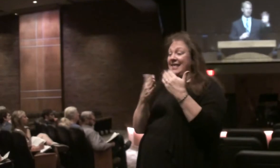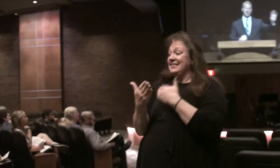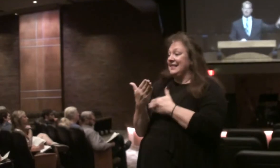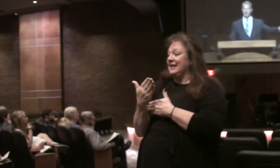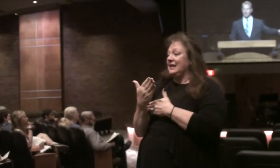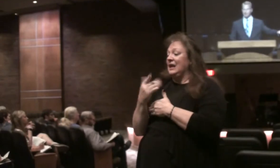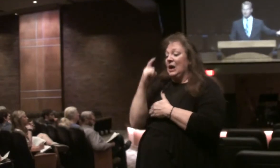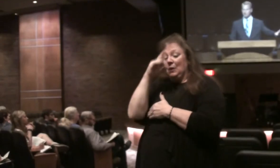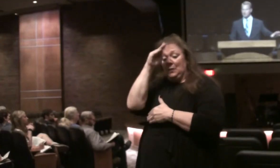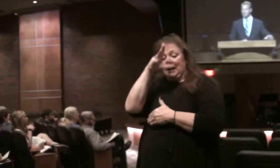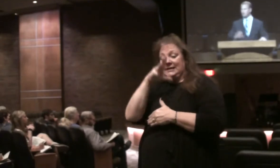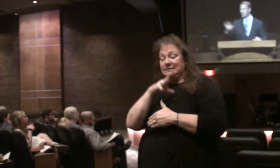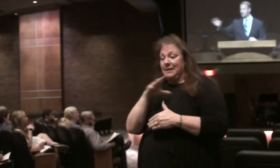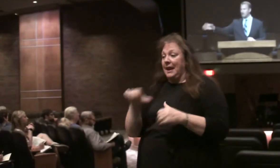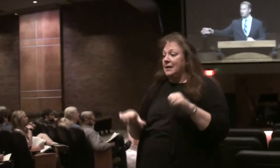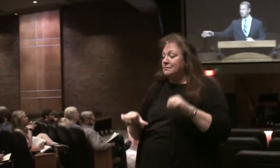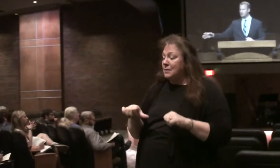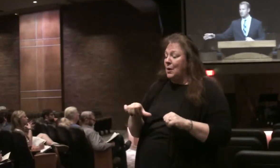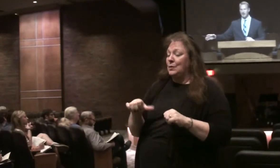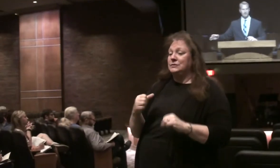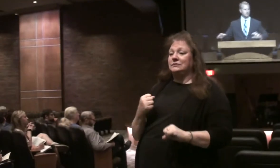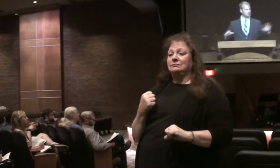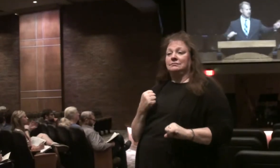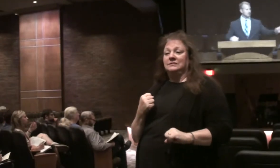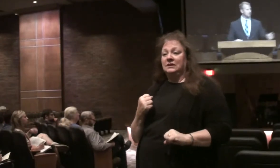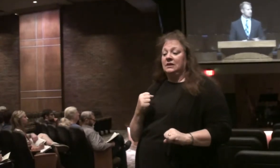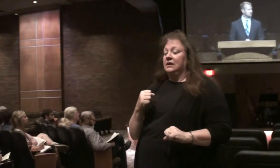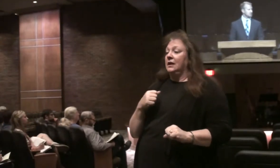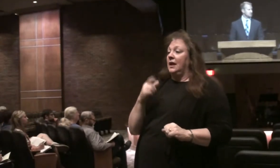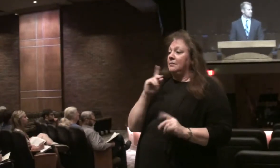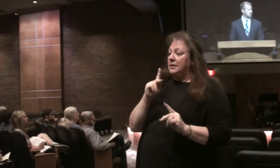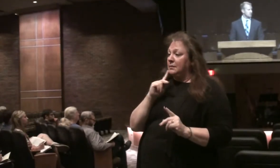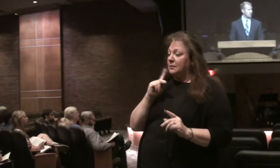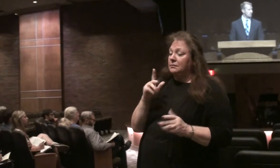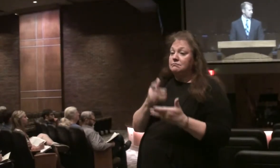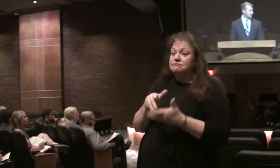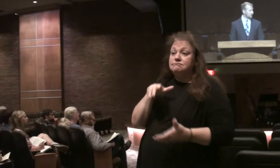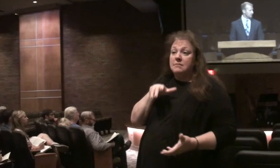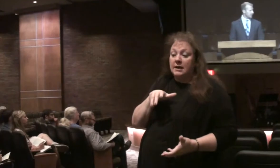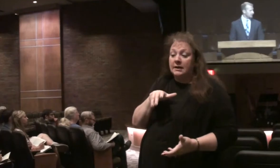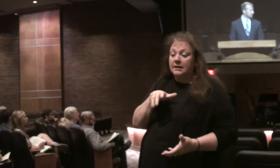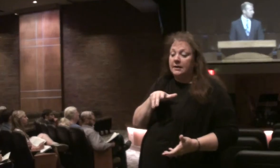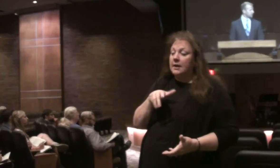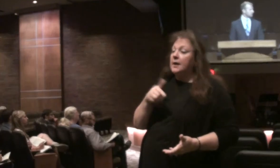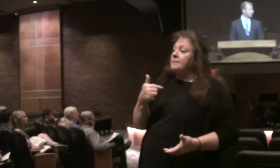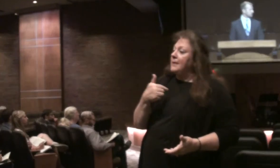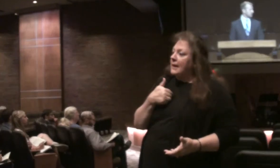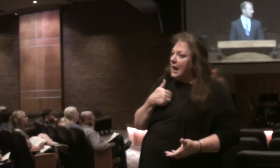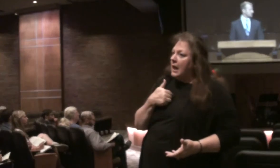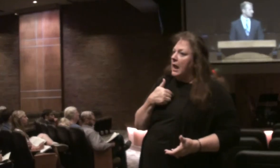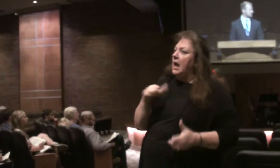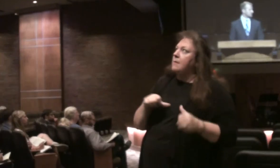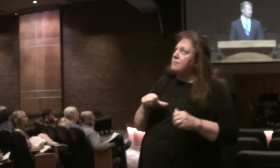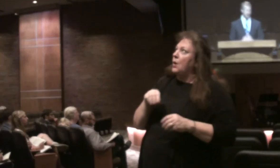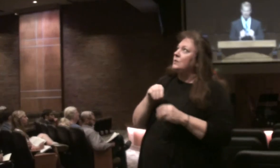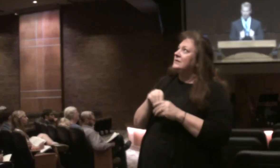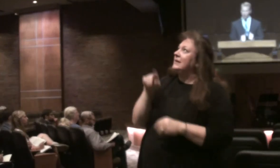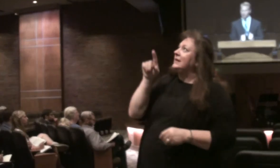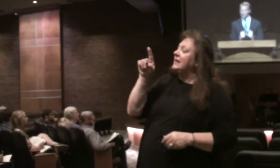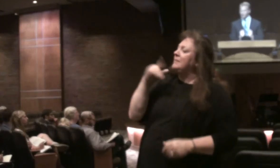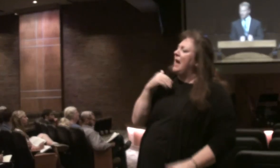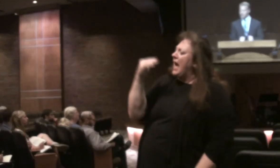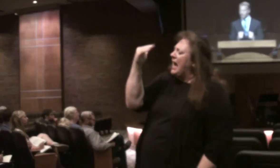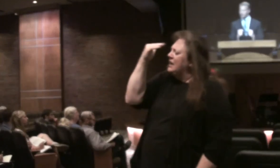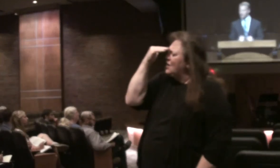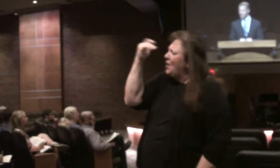I'm not the wise man boasting his wisdom, the mighty man boasting his might, the rich man boasting his riches. Well, let him who boasts boast in this. That he